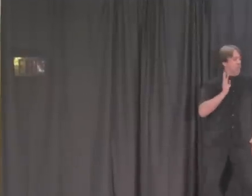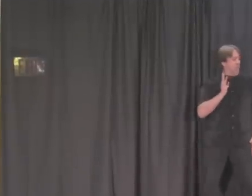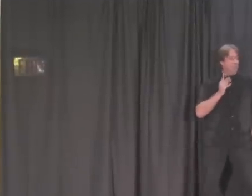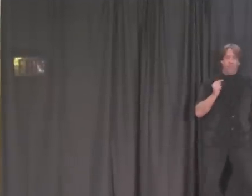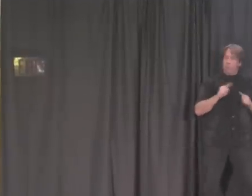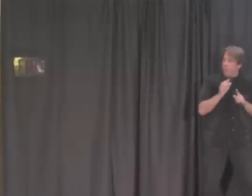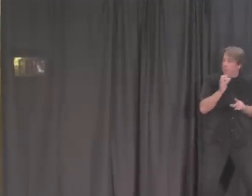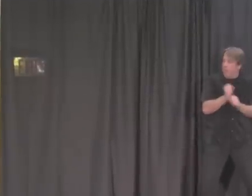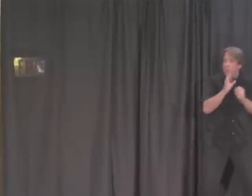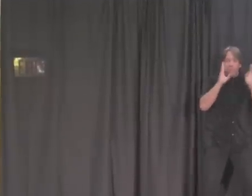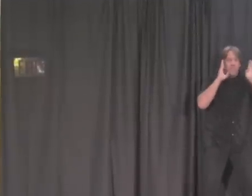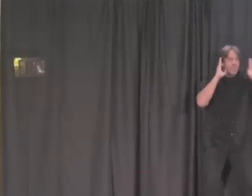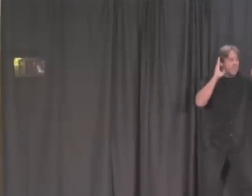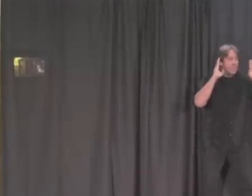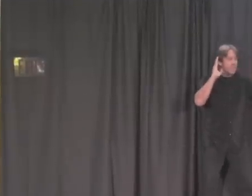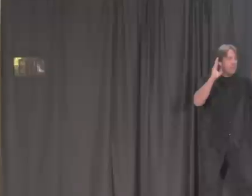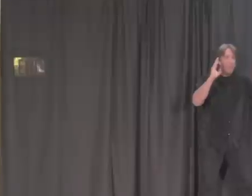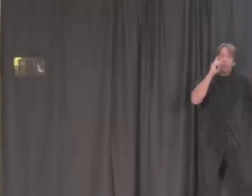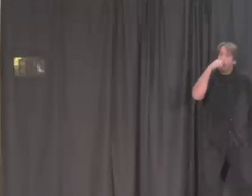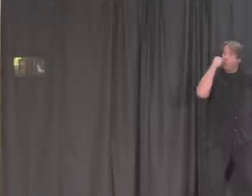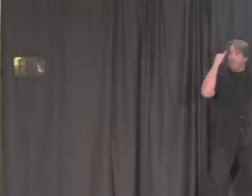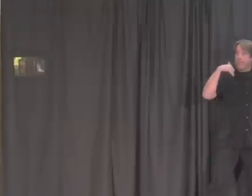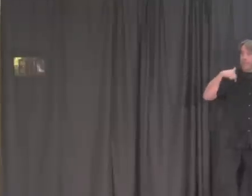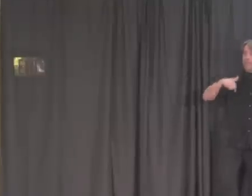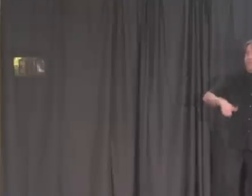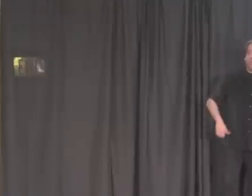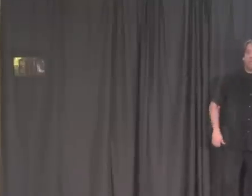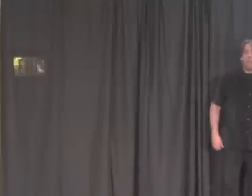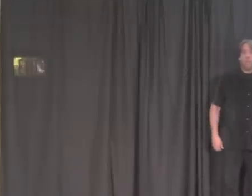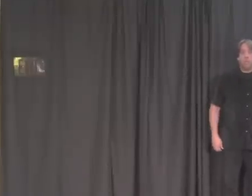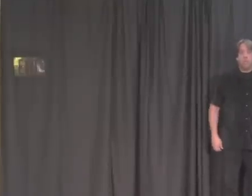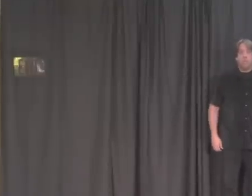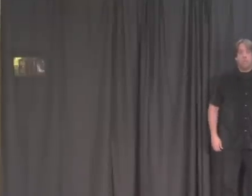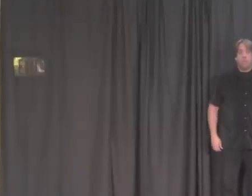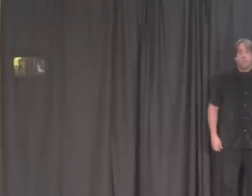Hearing people are too polite when they get each other's attention. They look like this.